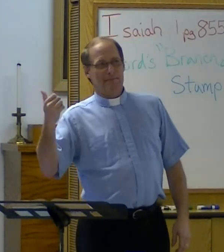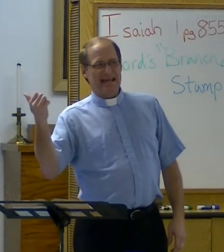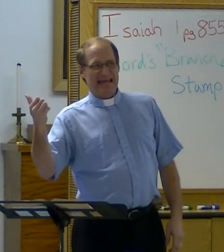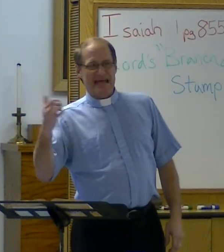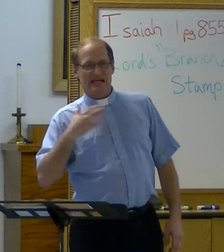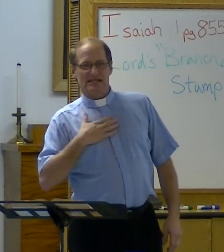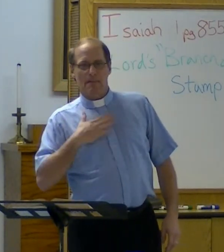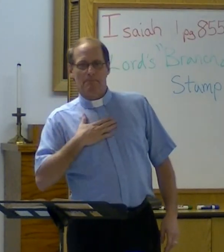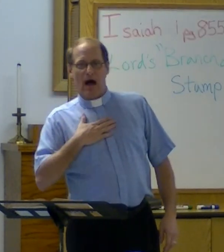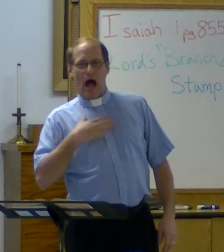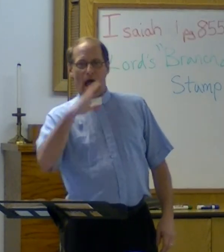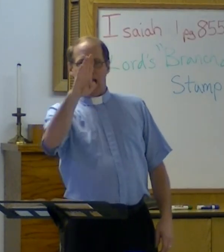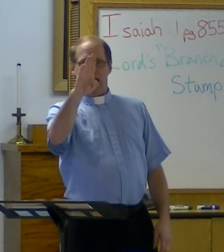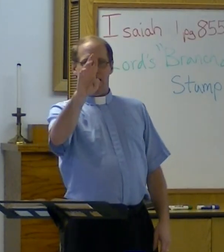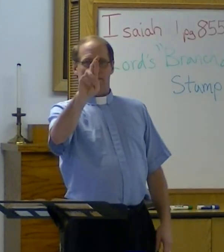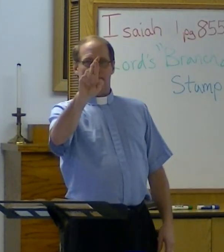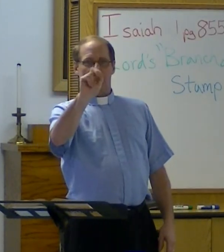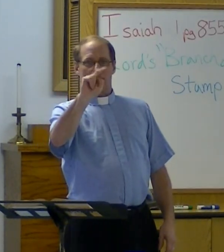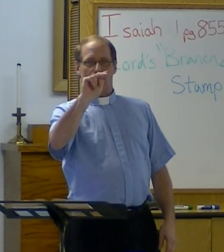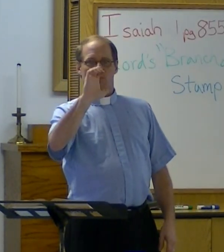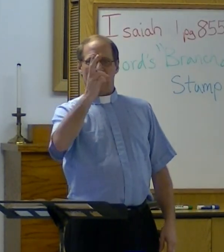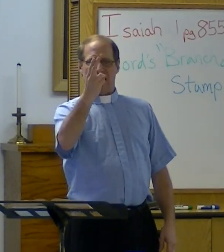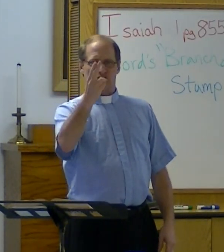But he is my ranch.